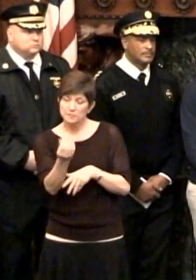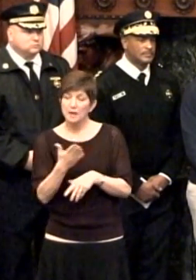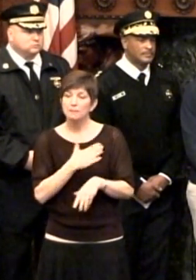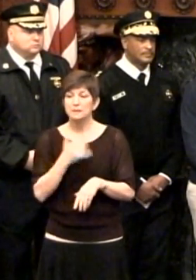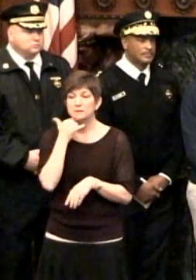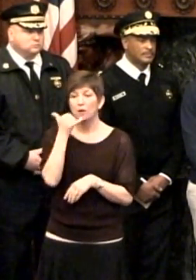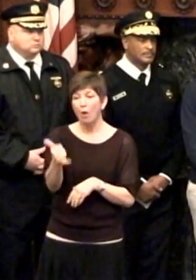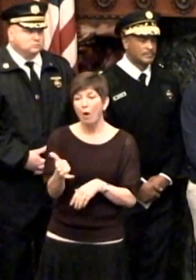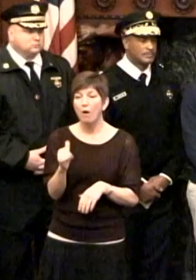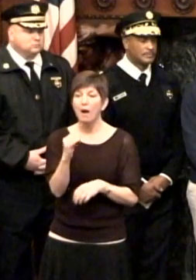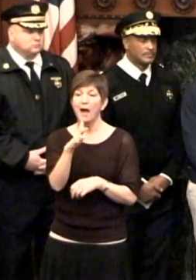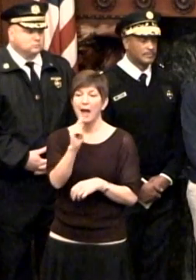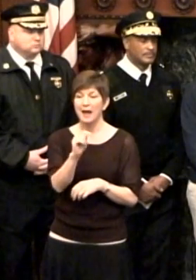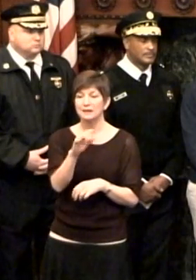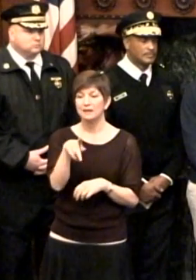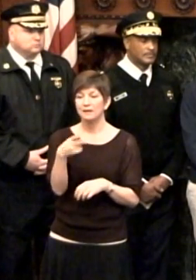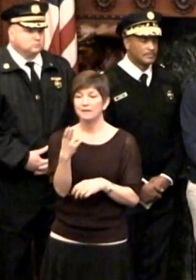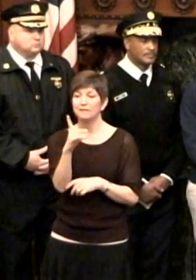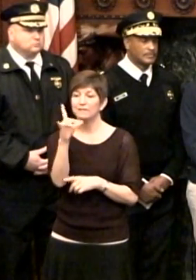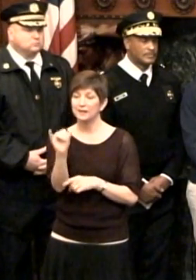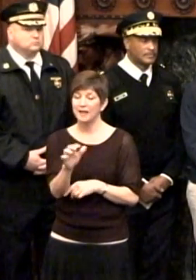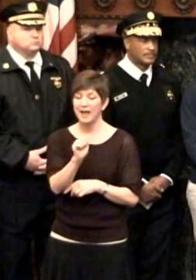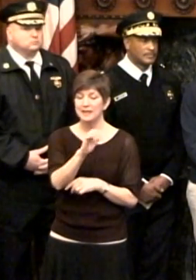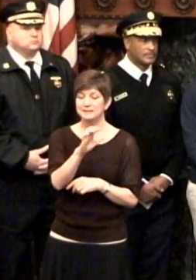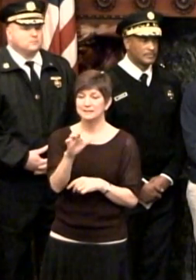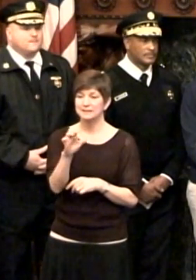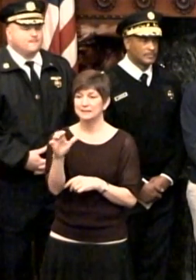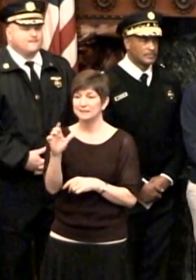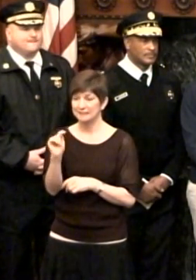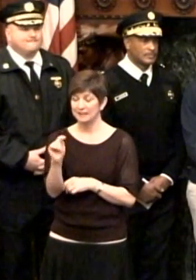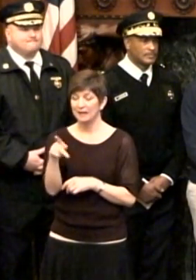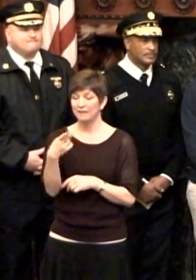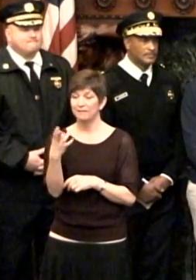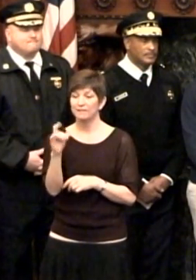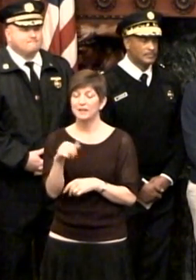call ACT Philly, ACCT Philly, at